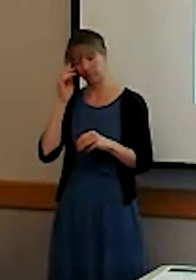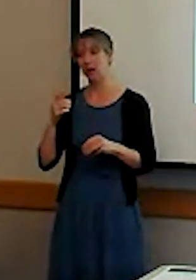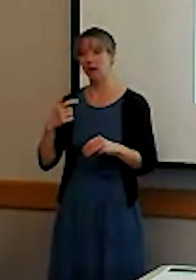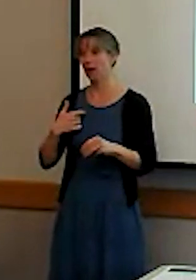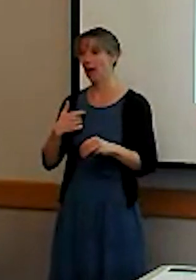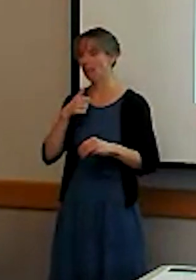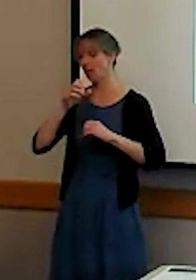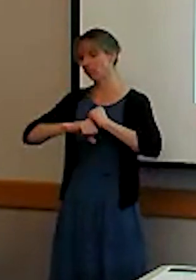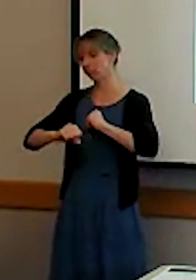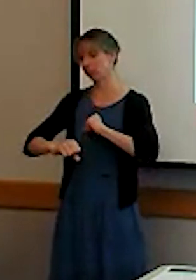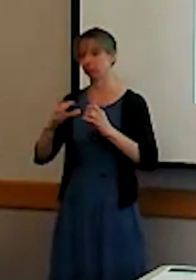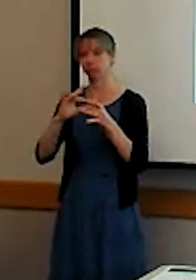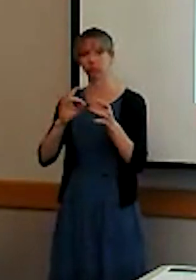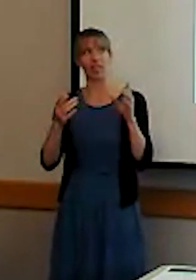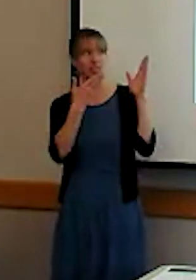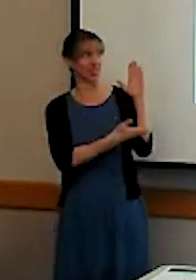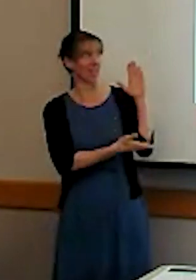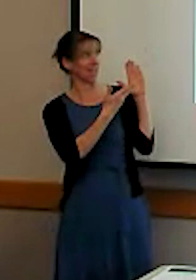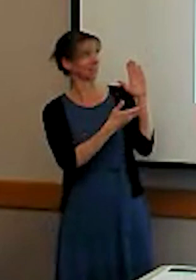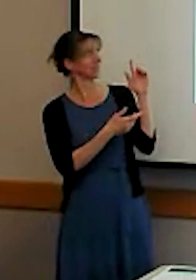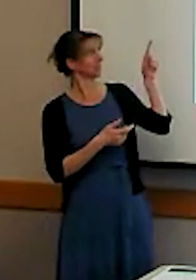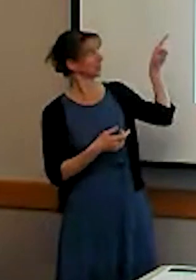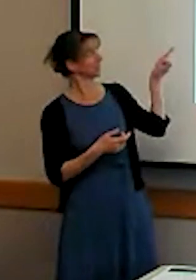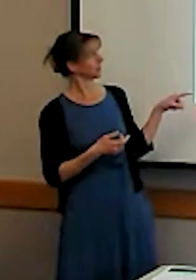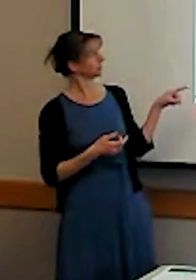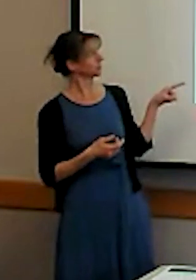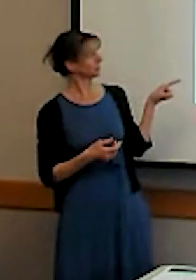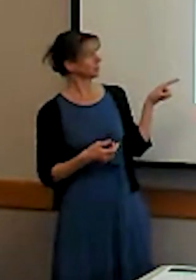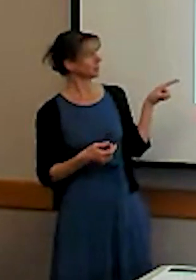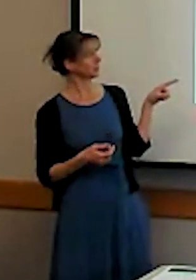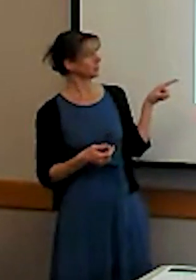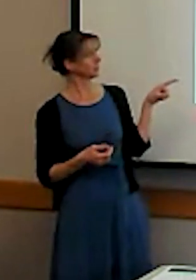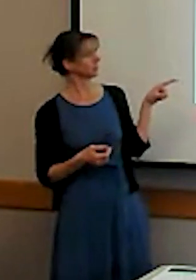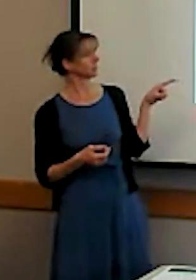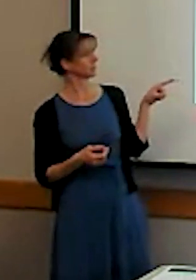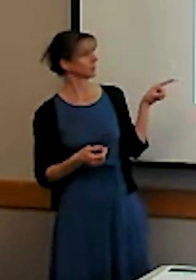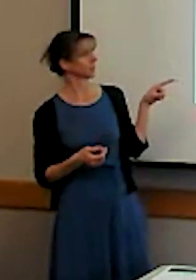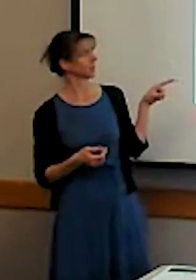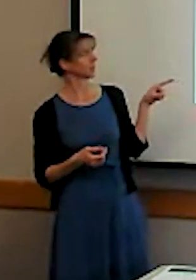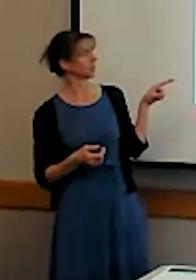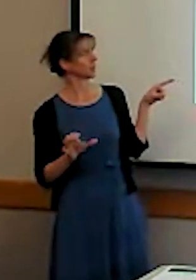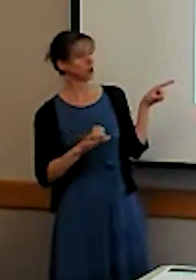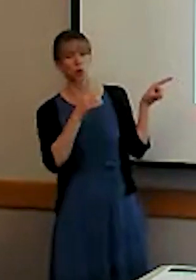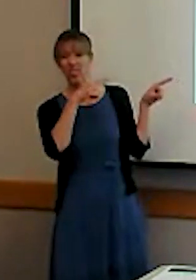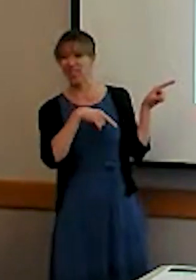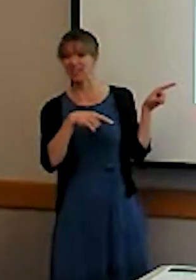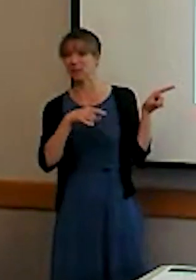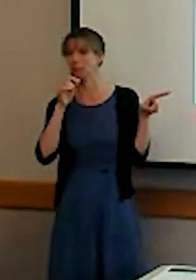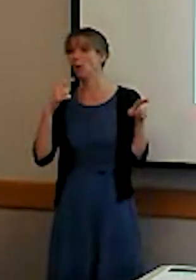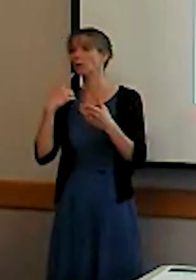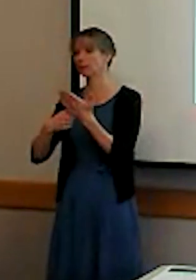I am not going to talk about these things, but these are some of the areas. We're just going to talk about cooking, but we do hearing and